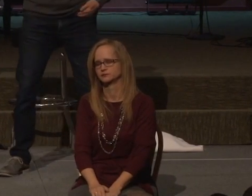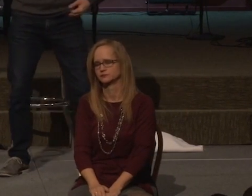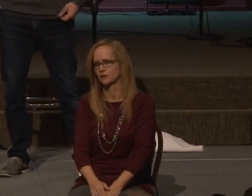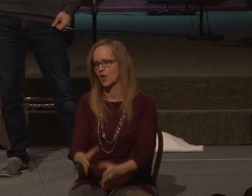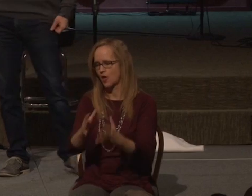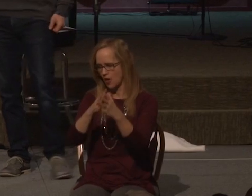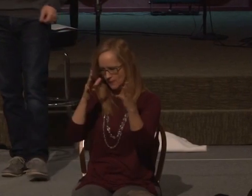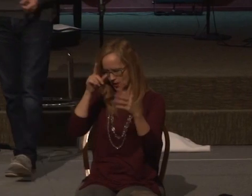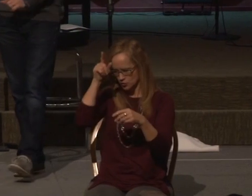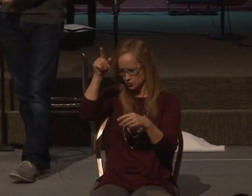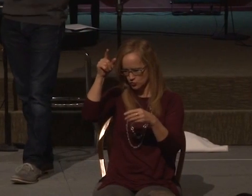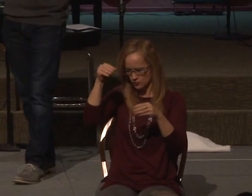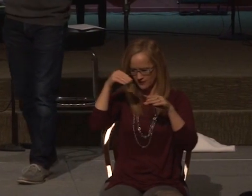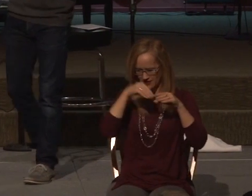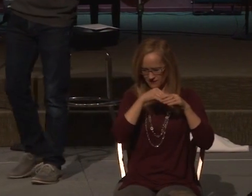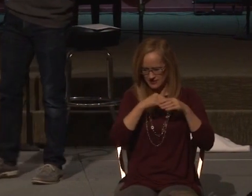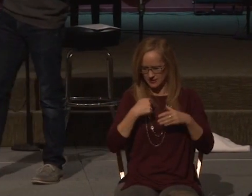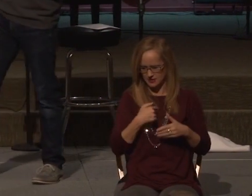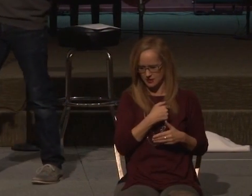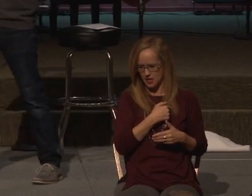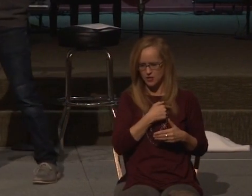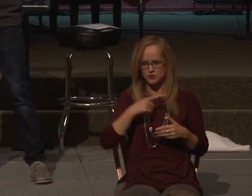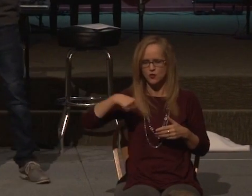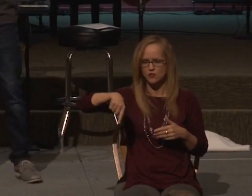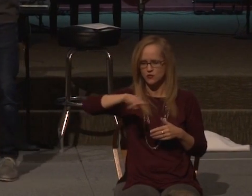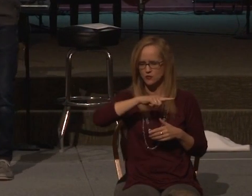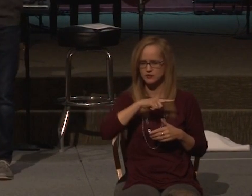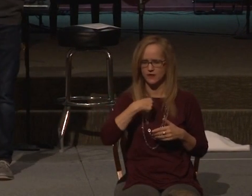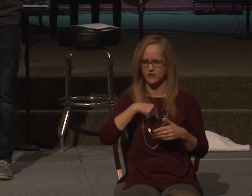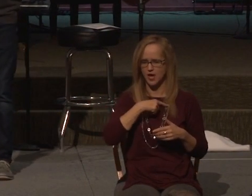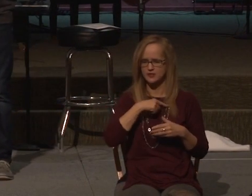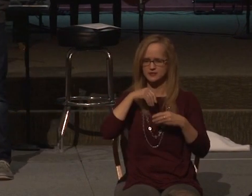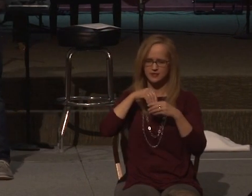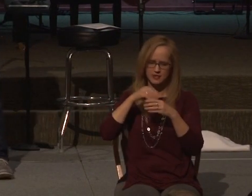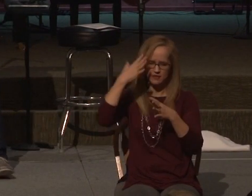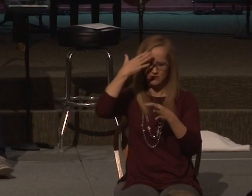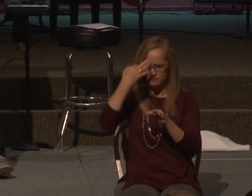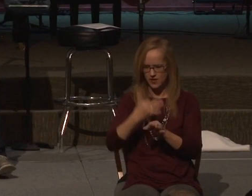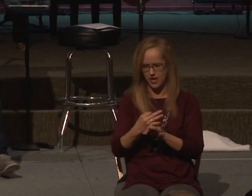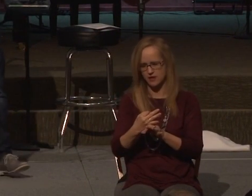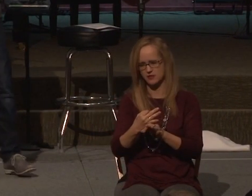how much you've invested in us, those of us in the faith.